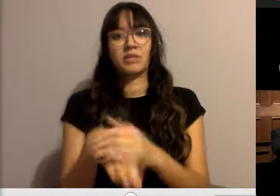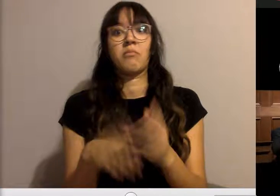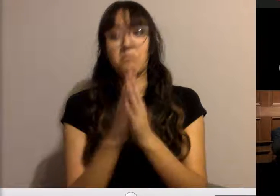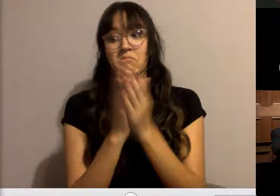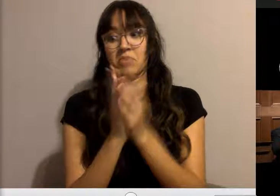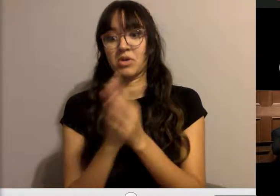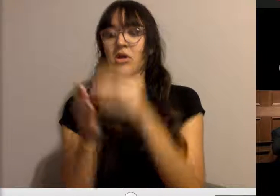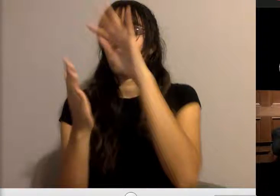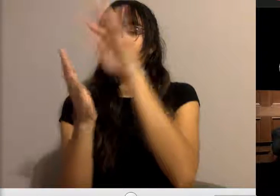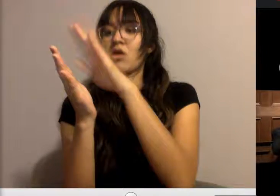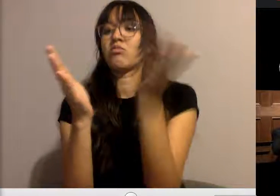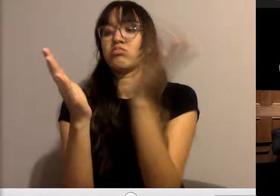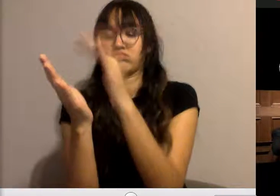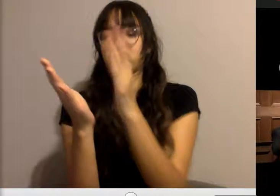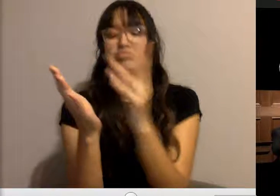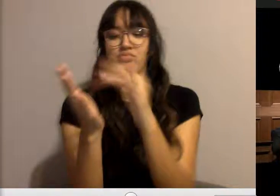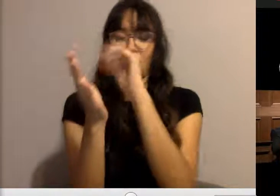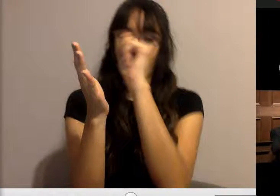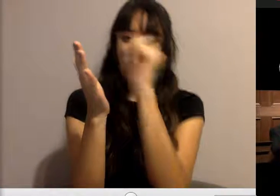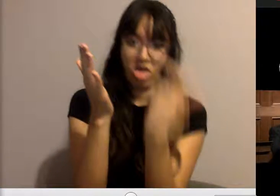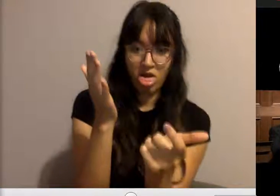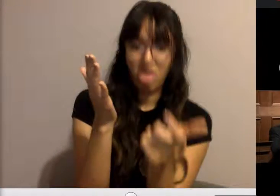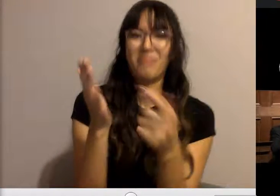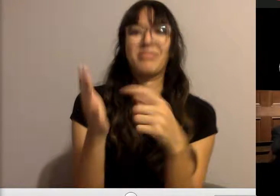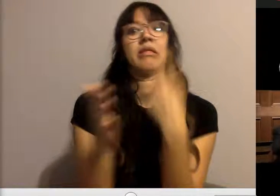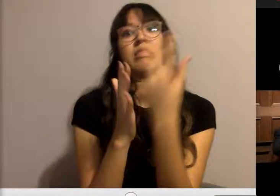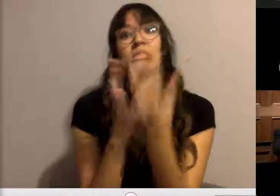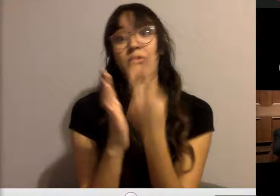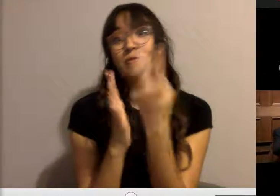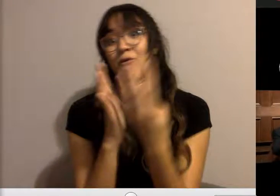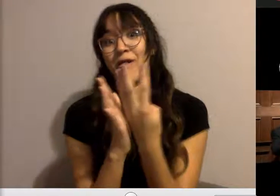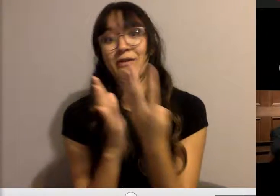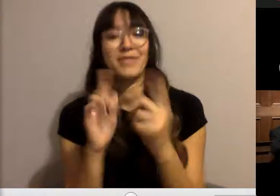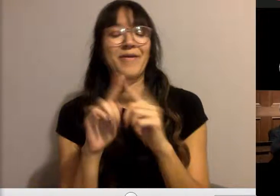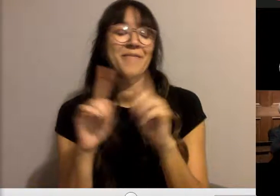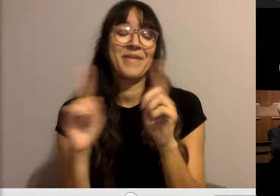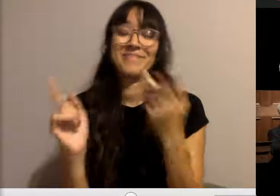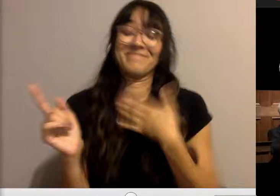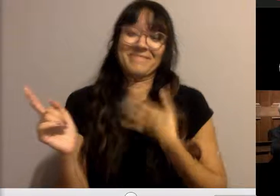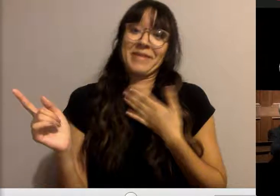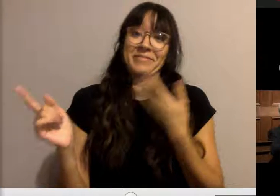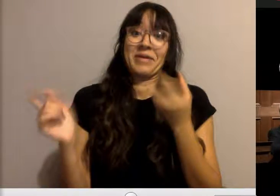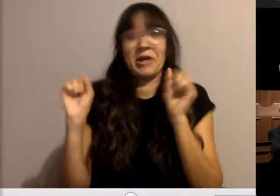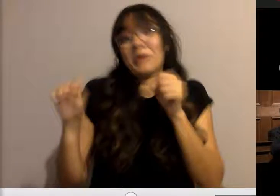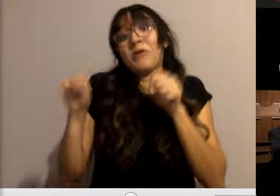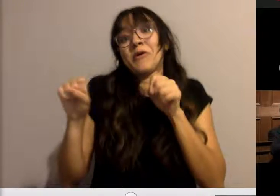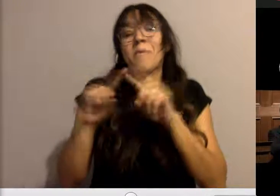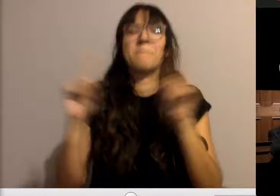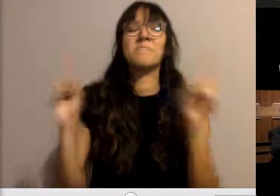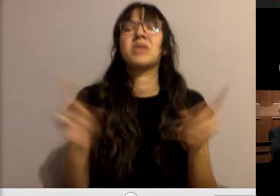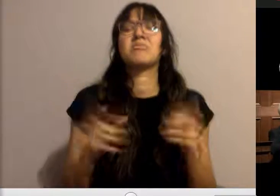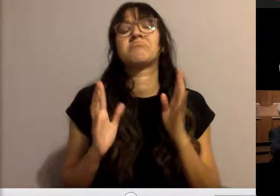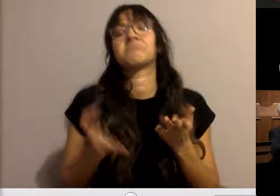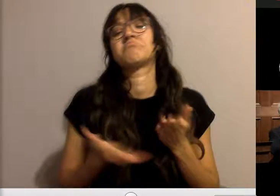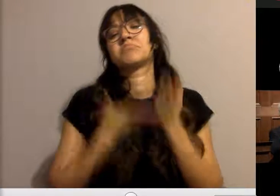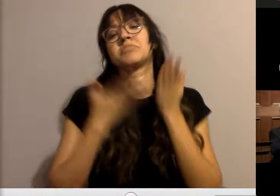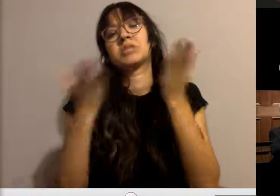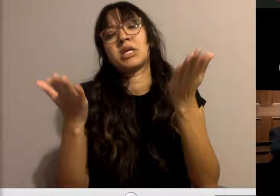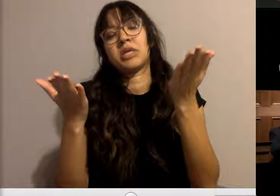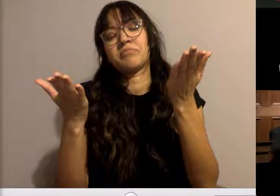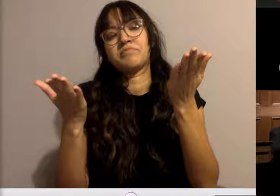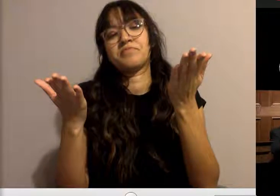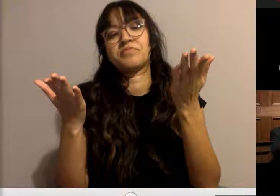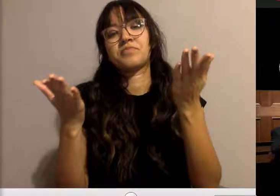4 hours, though I'm happy to do it if you want to. But let me just present to you some of the major hypotheses for what